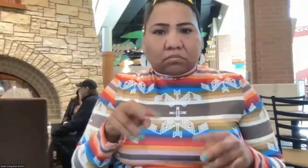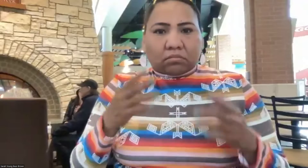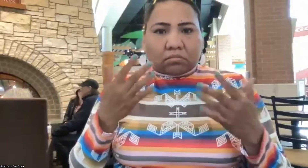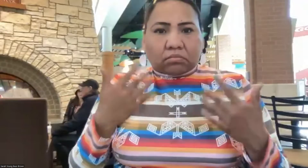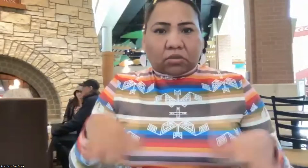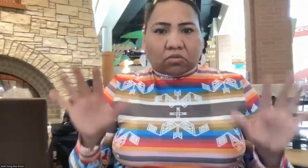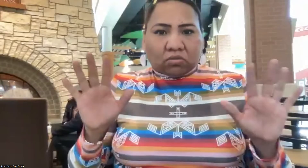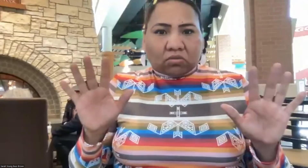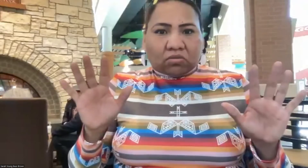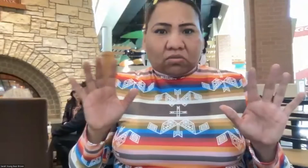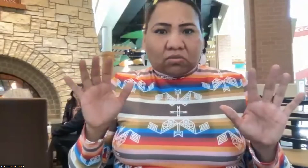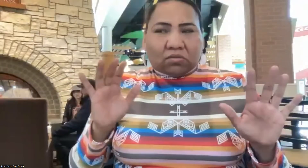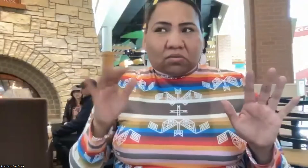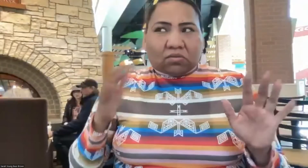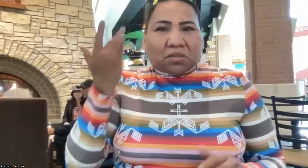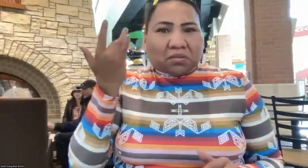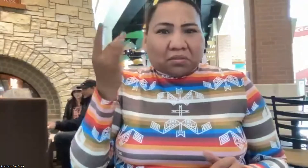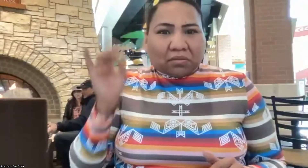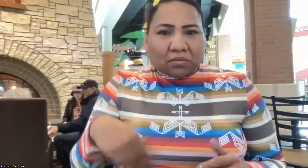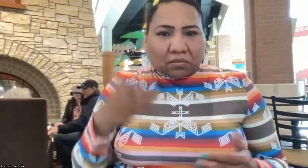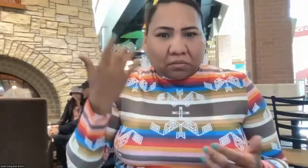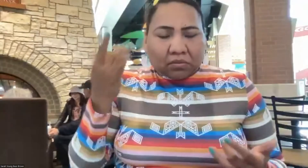there were a lot of rumors about me.